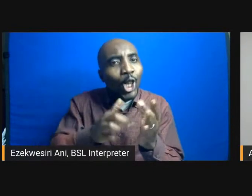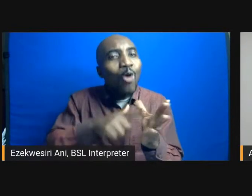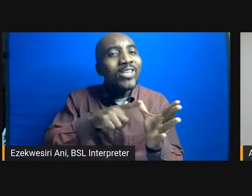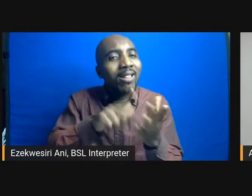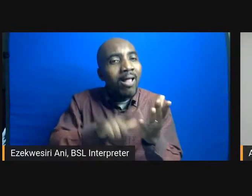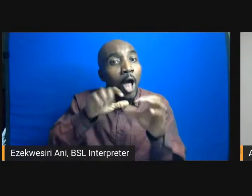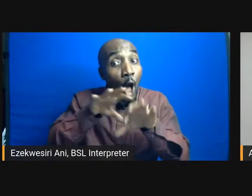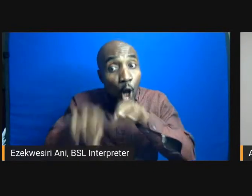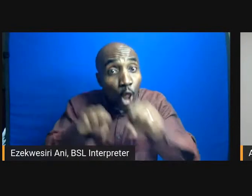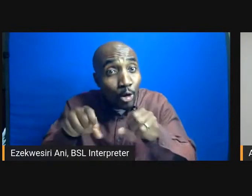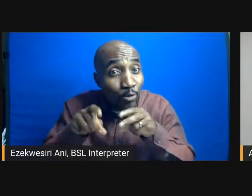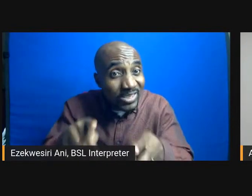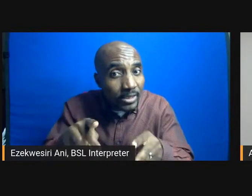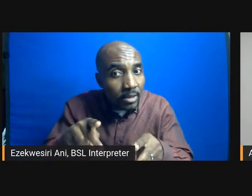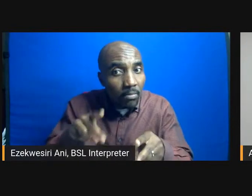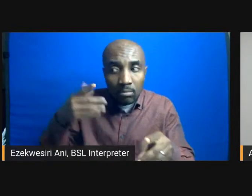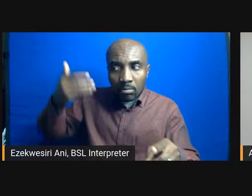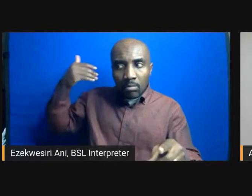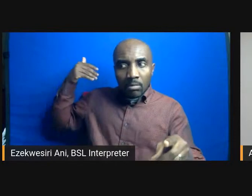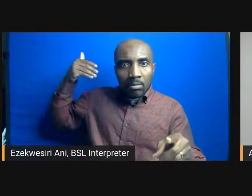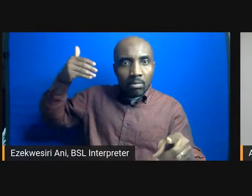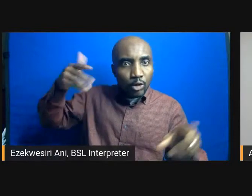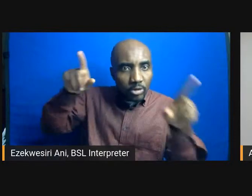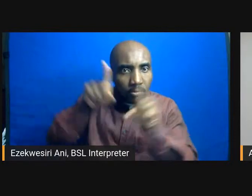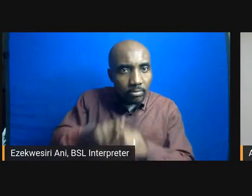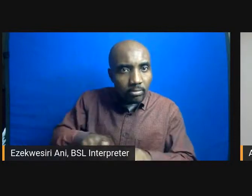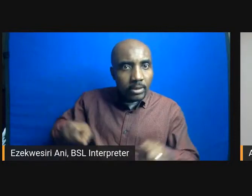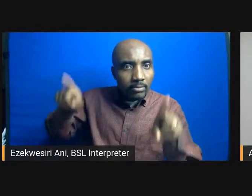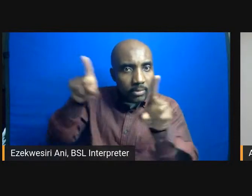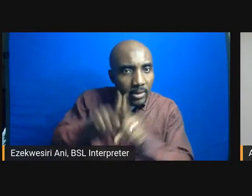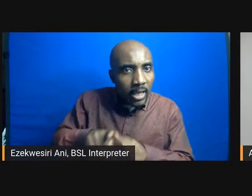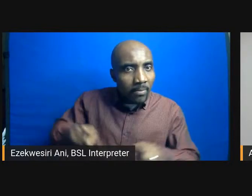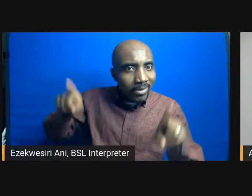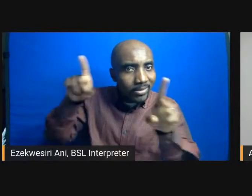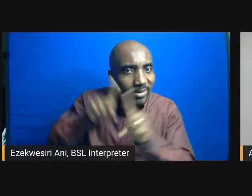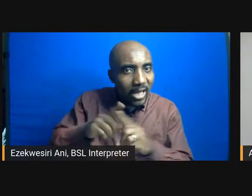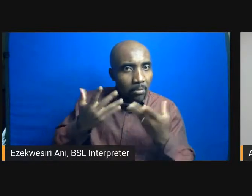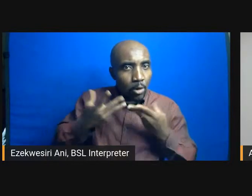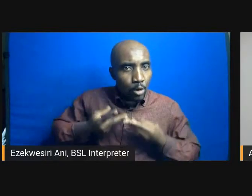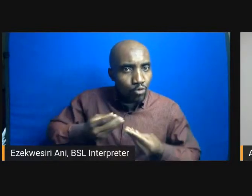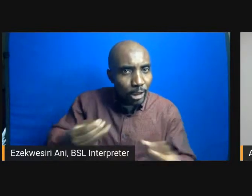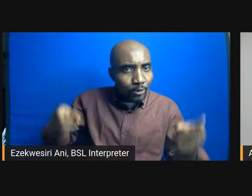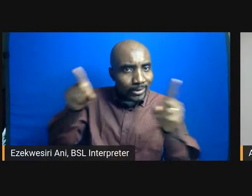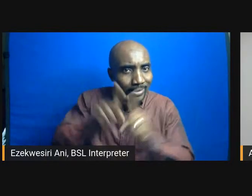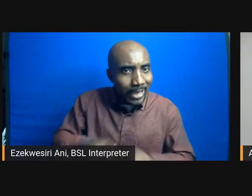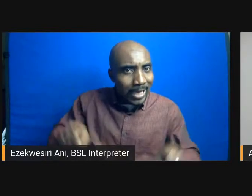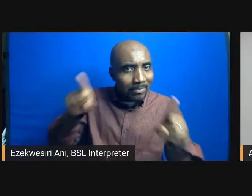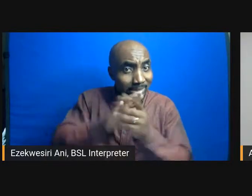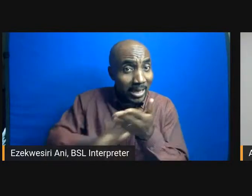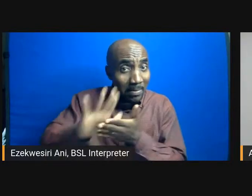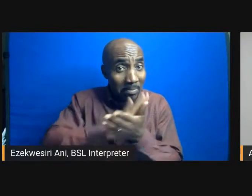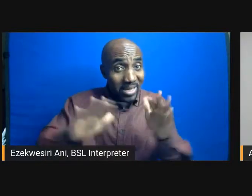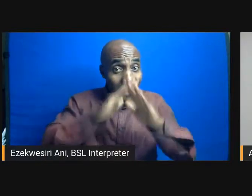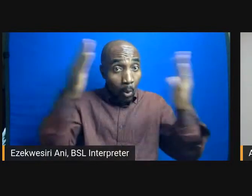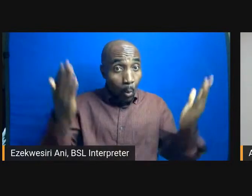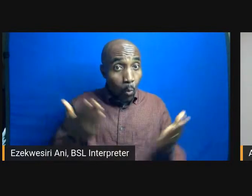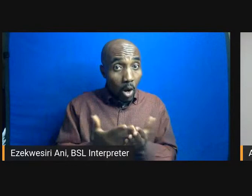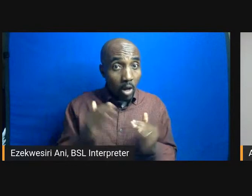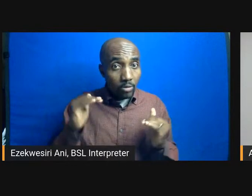previous systems, on the previous structures and resources to create a world that looked